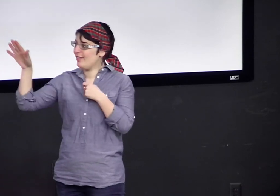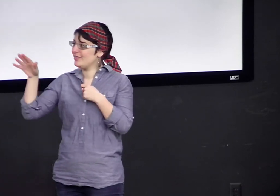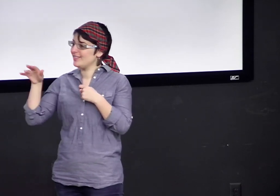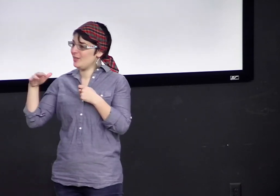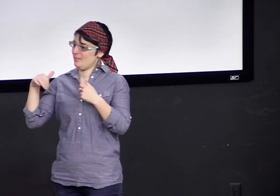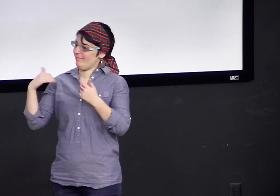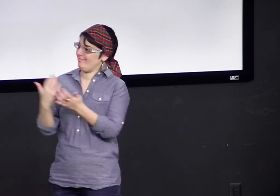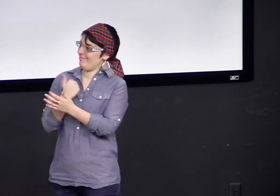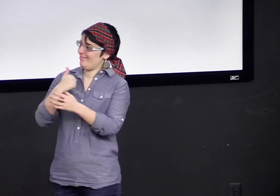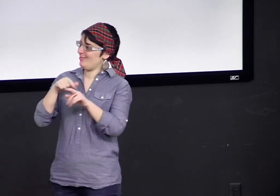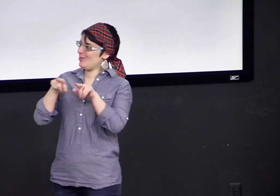callers.